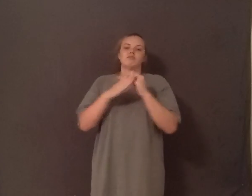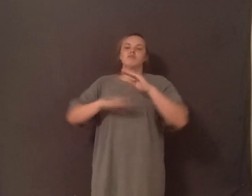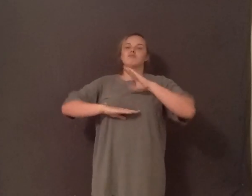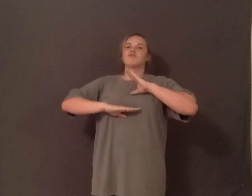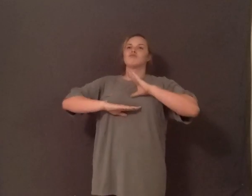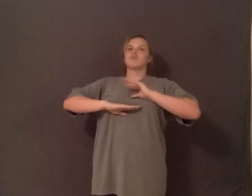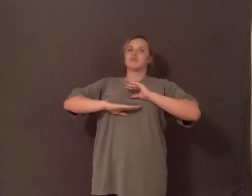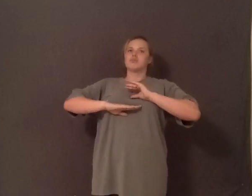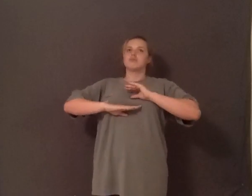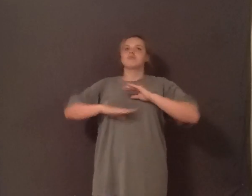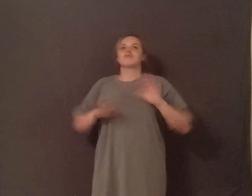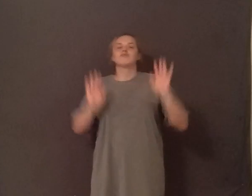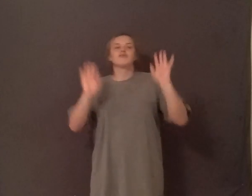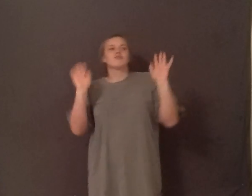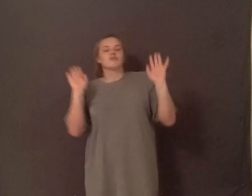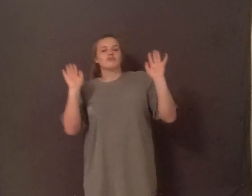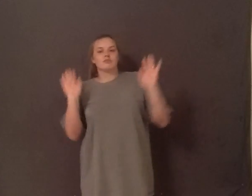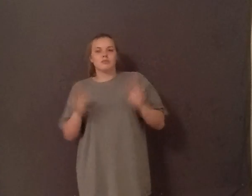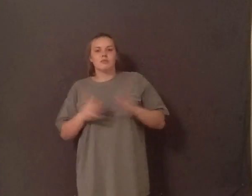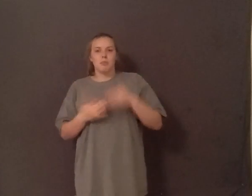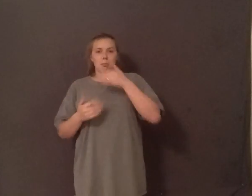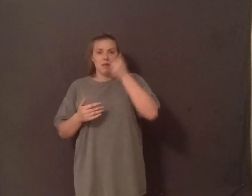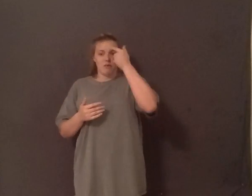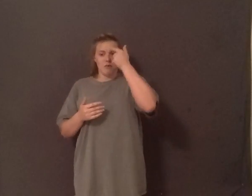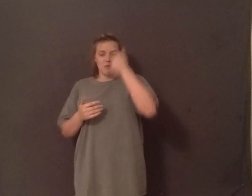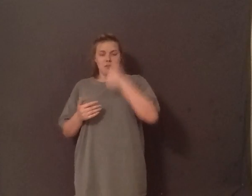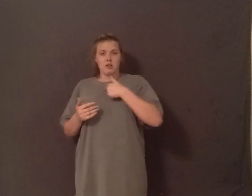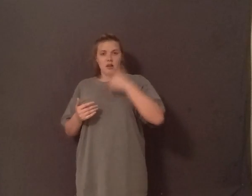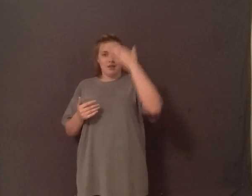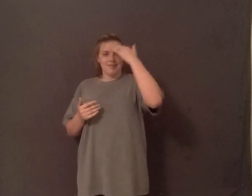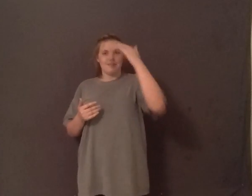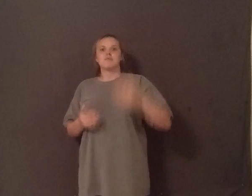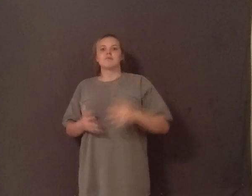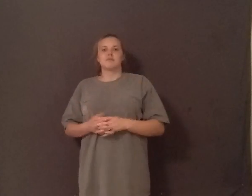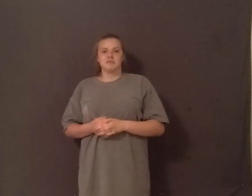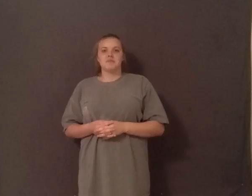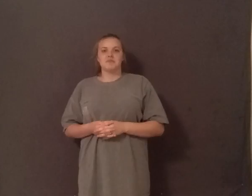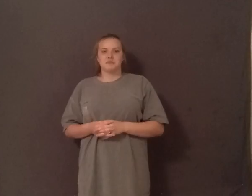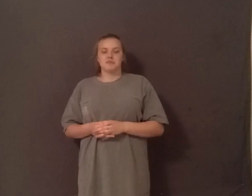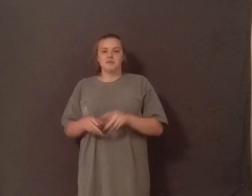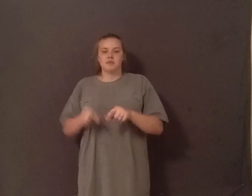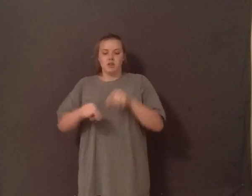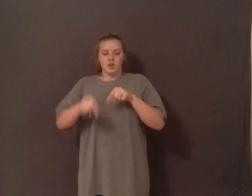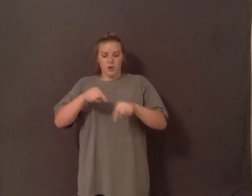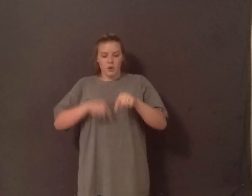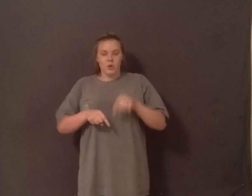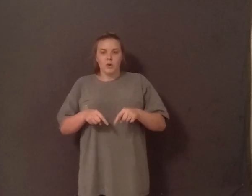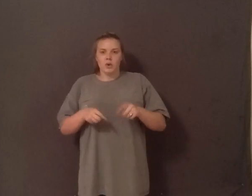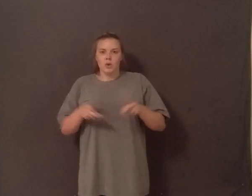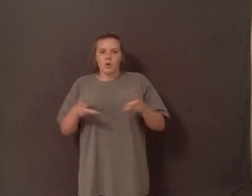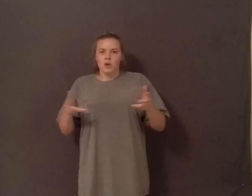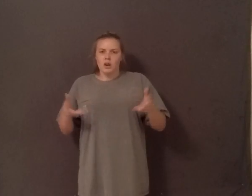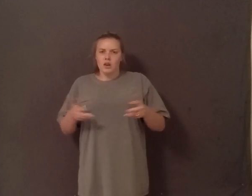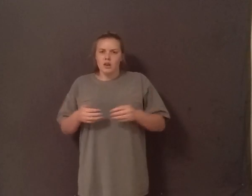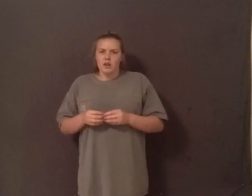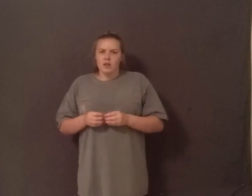because you believe, I know what will be best for me. So taking a step back, what is the technique to how to disbelieve